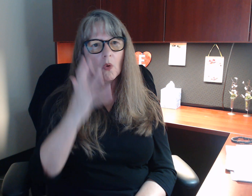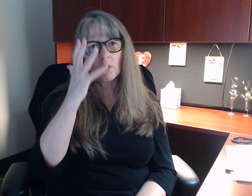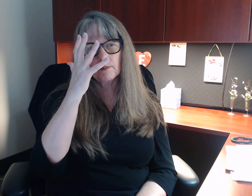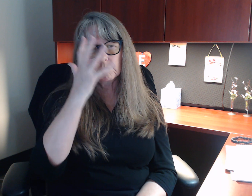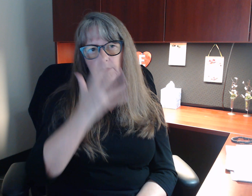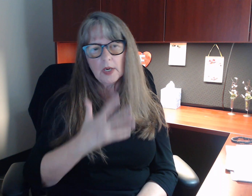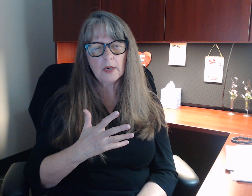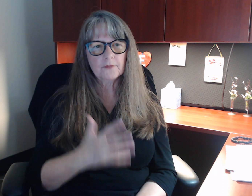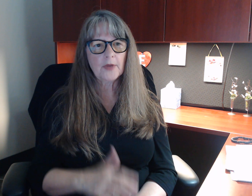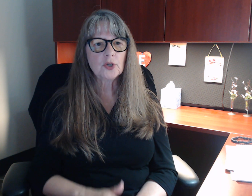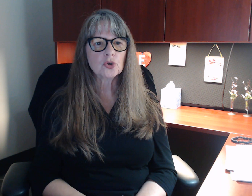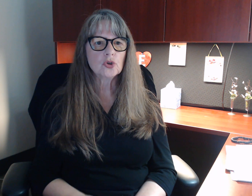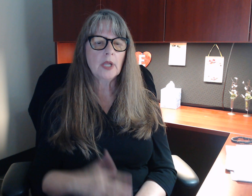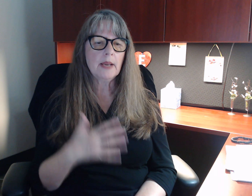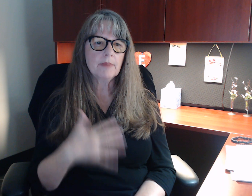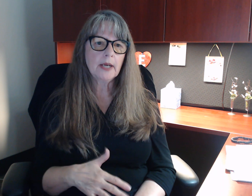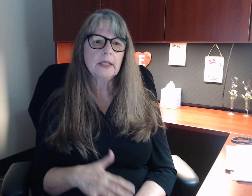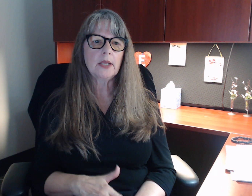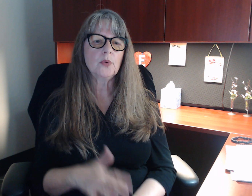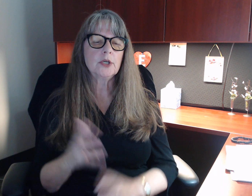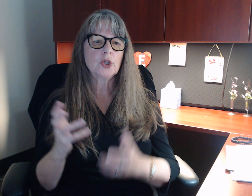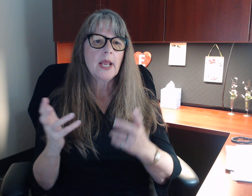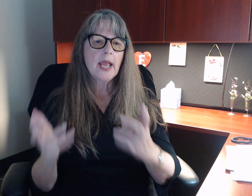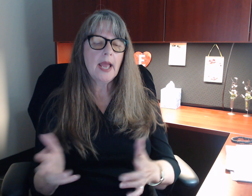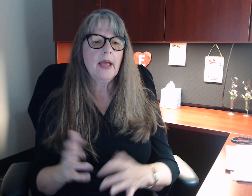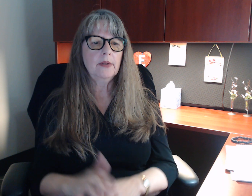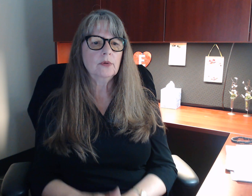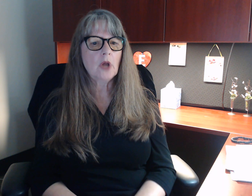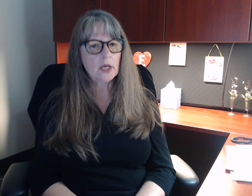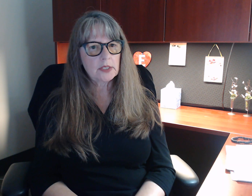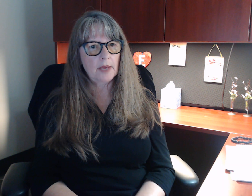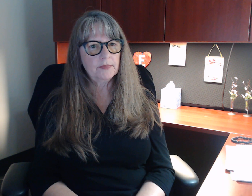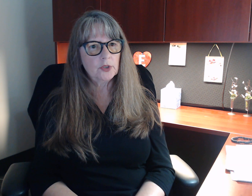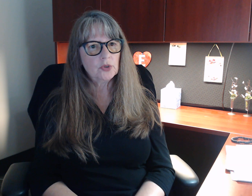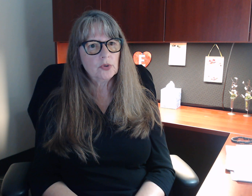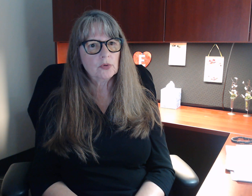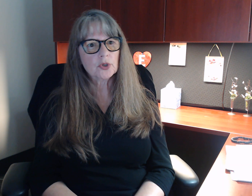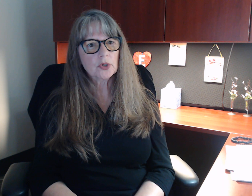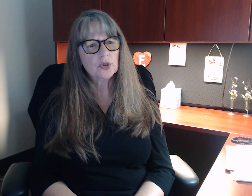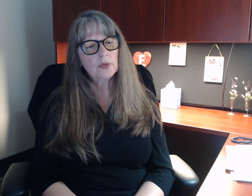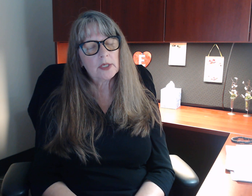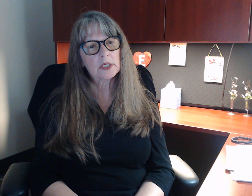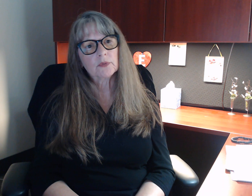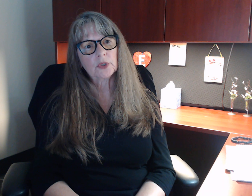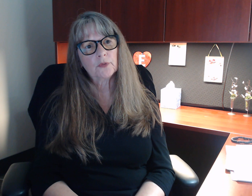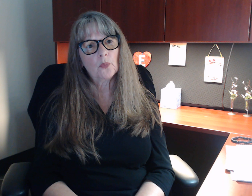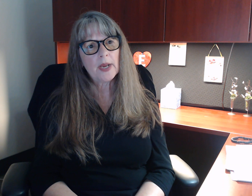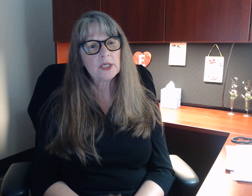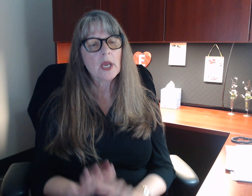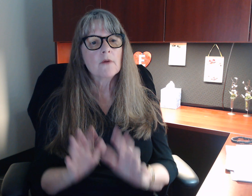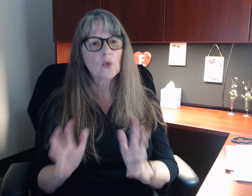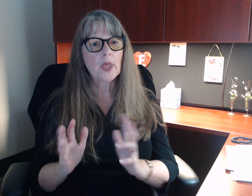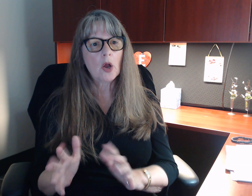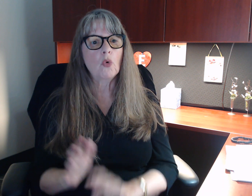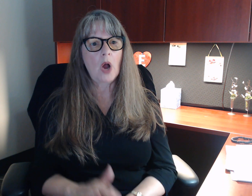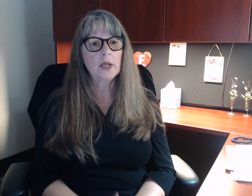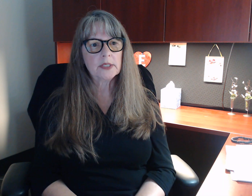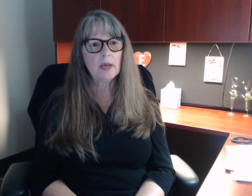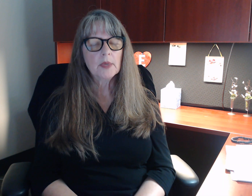whole facial and body language and concept that you do, because you could do that in several different ways for that whole concept. So